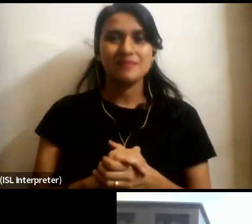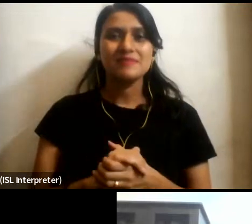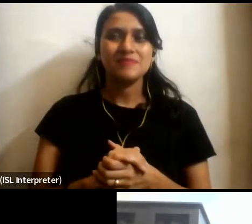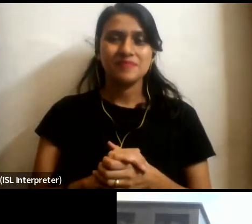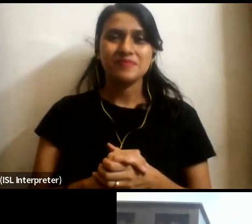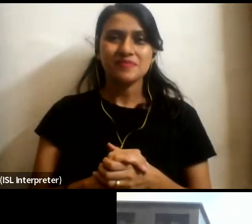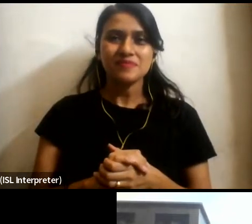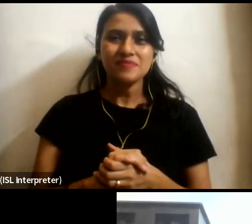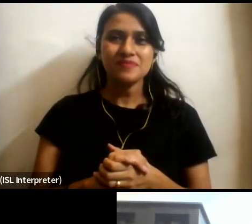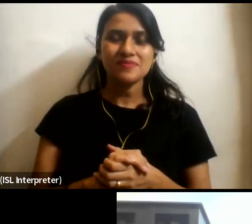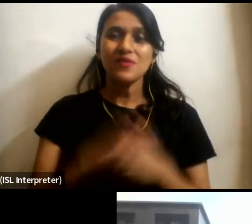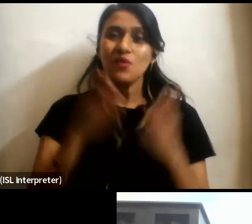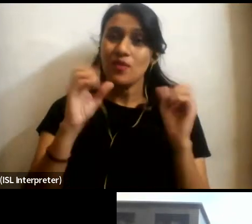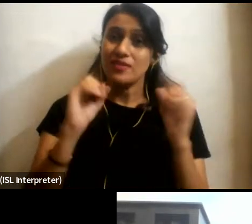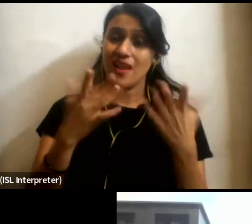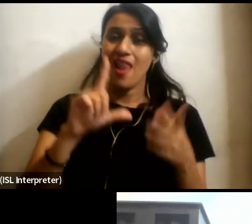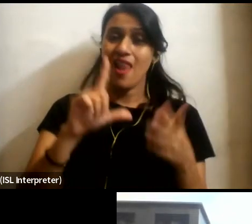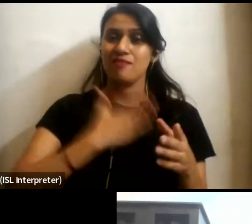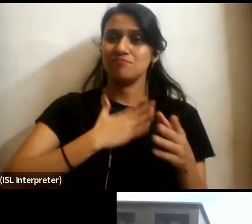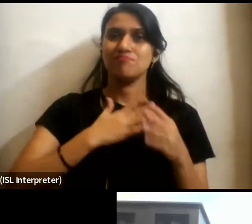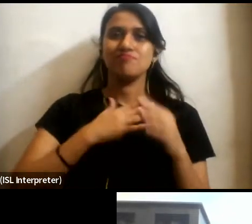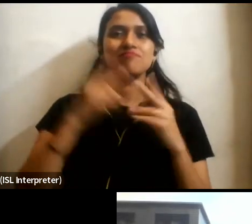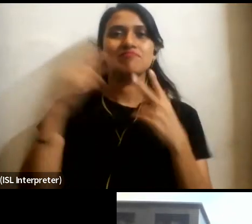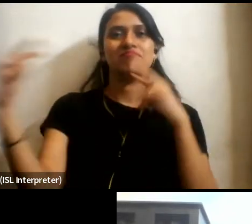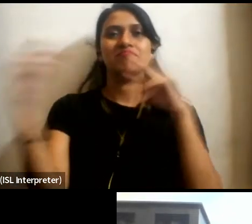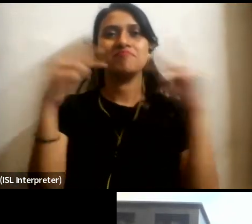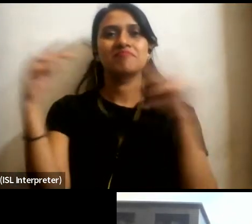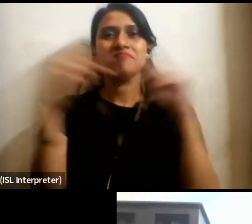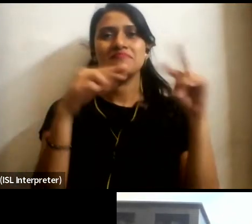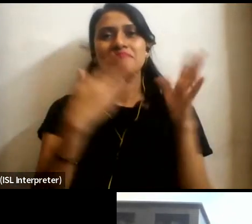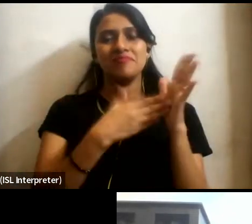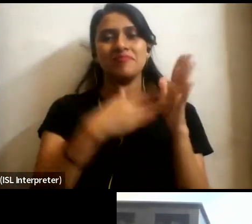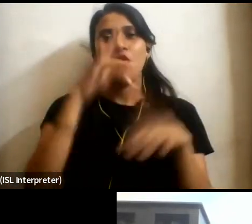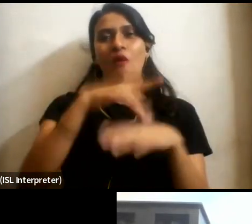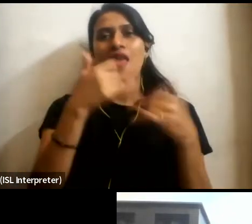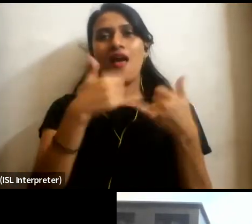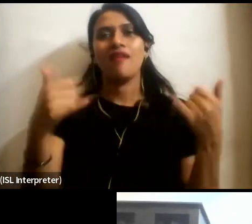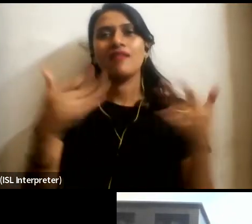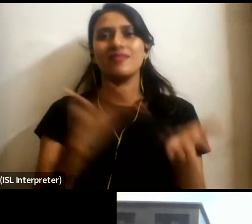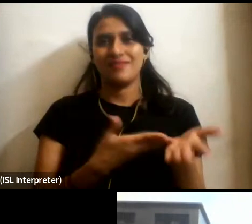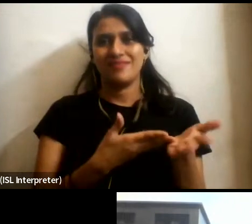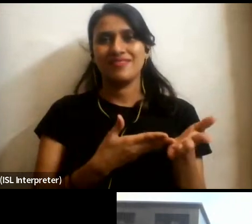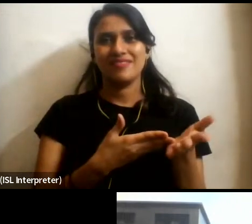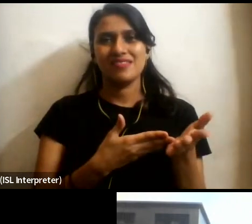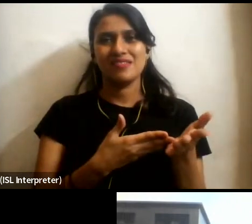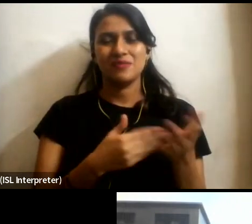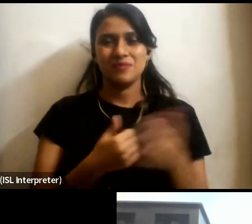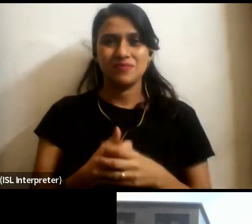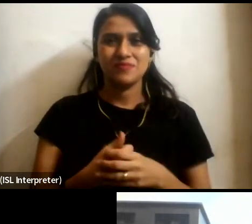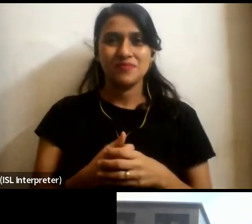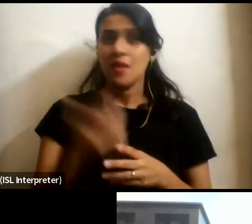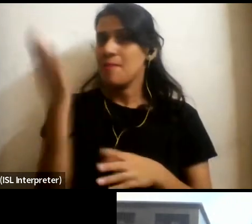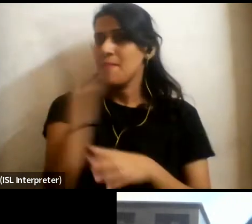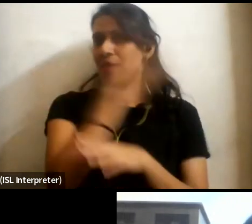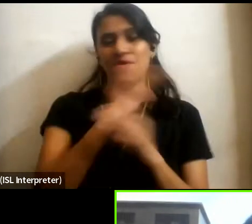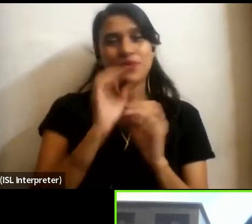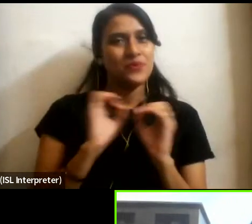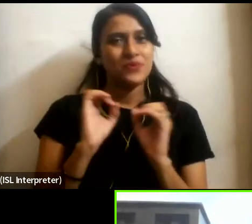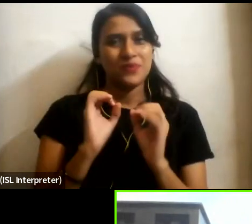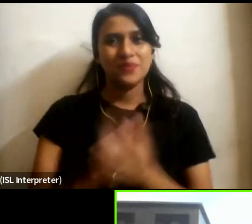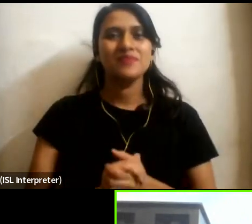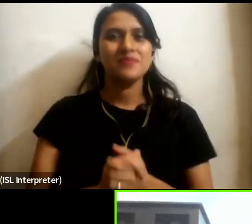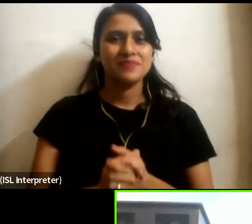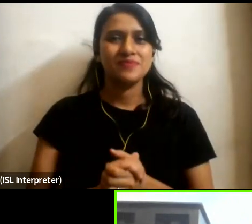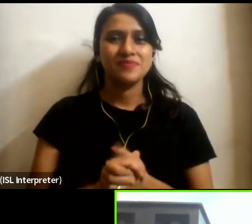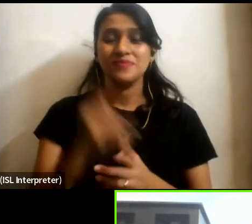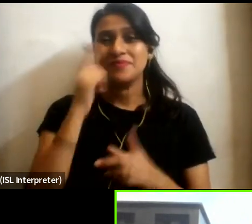live streaming. So of bringing the people into the courtroom in a way that hasn't been possible so far. Right. And speaking